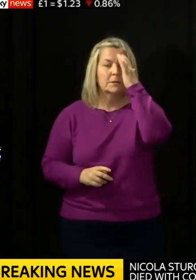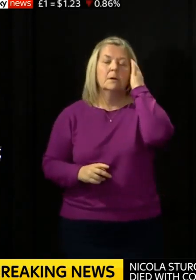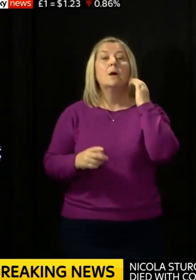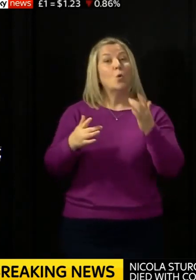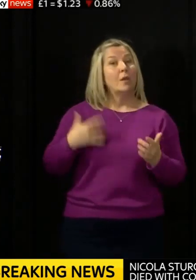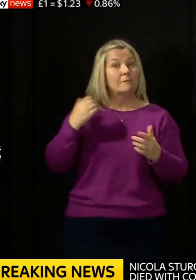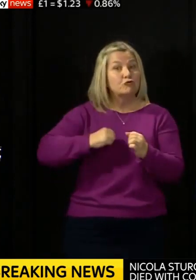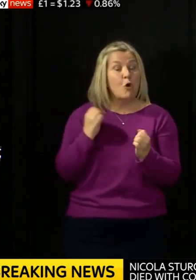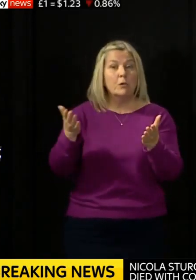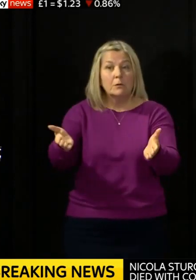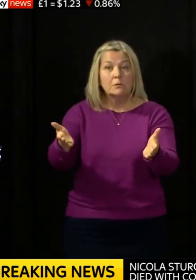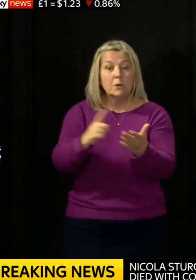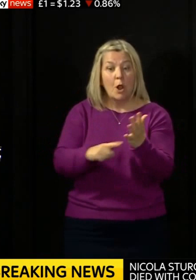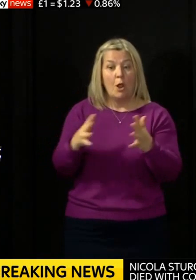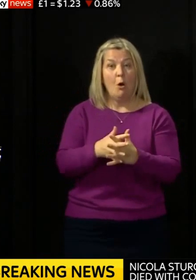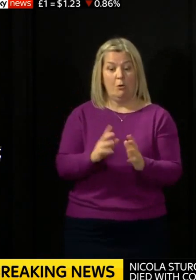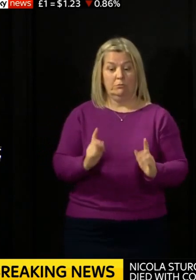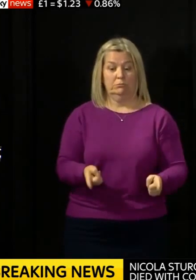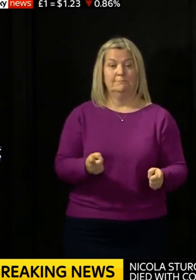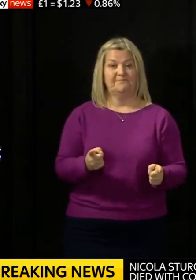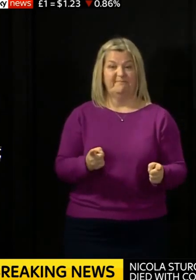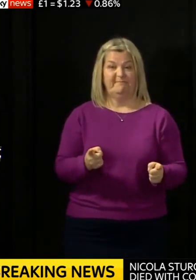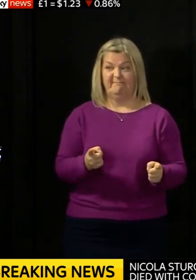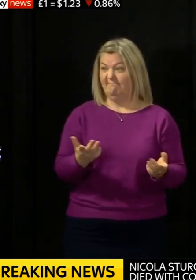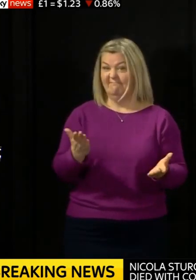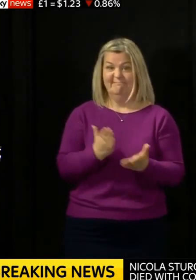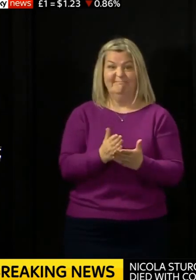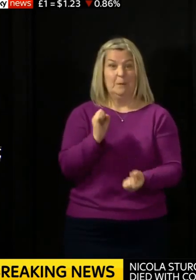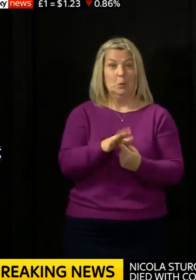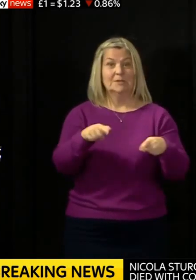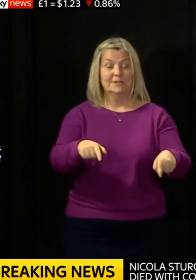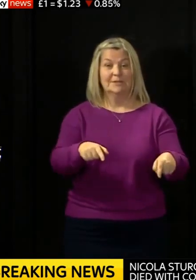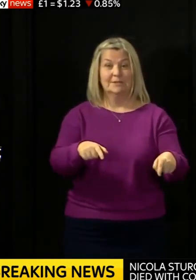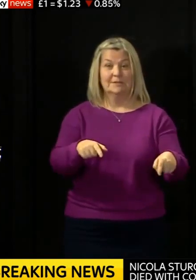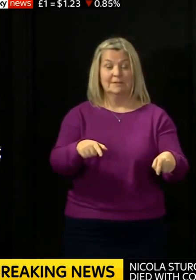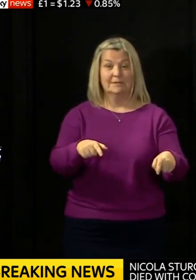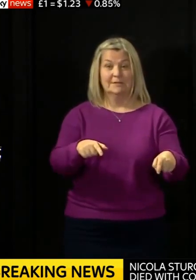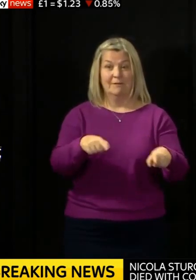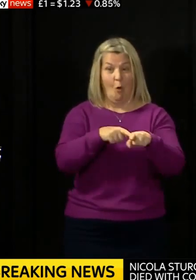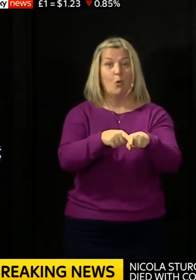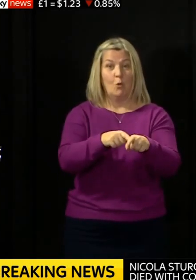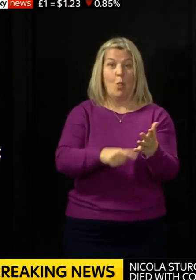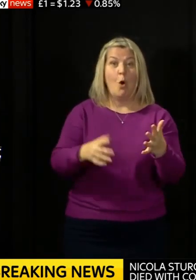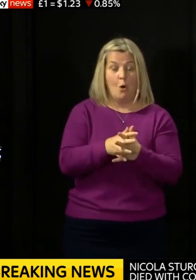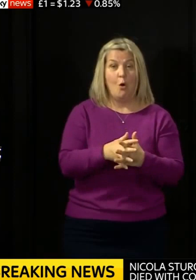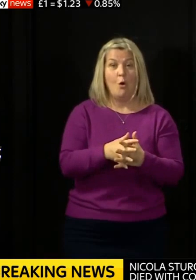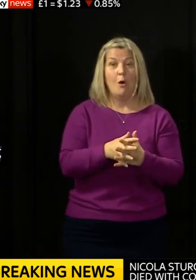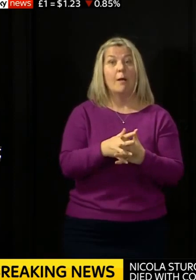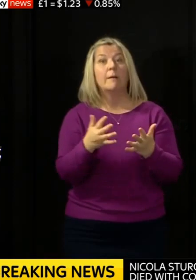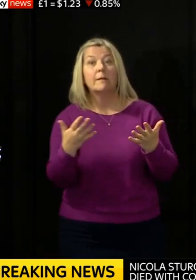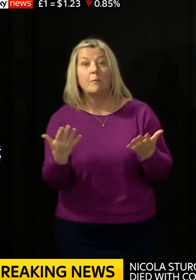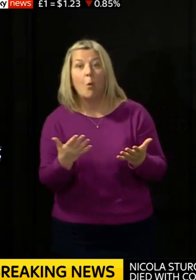live in Scotland, the law in Scotland applies, or if you are in Scotland, the law in Scotland applies, and the law says right